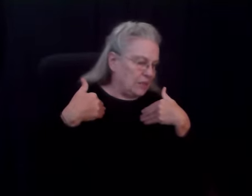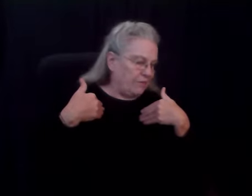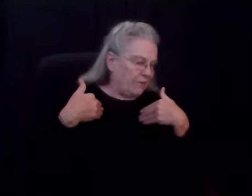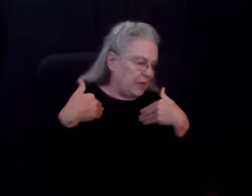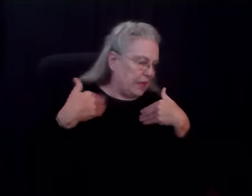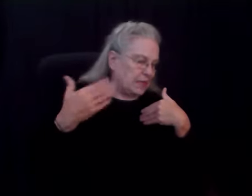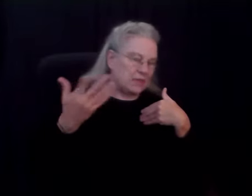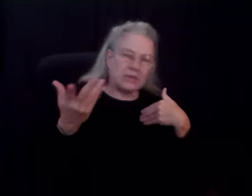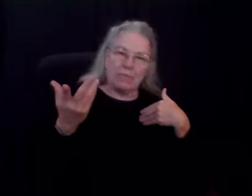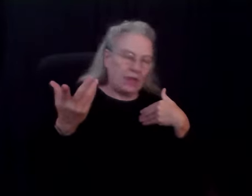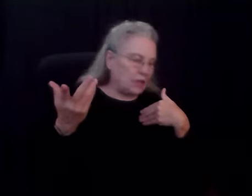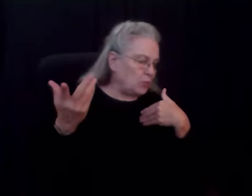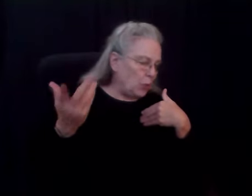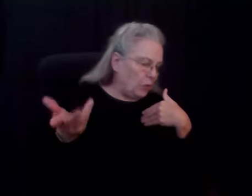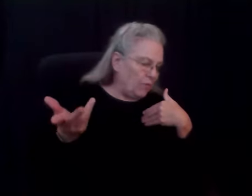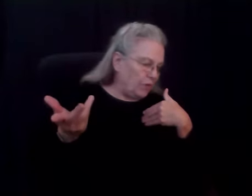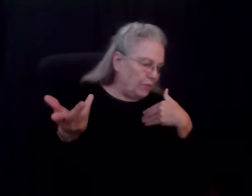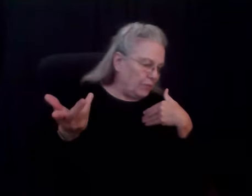Lovely is the same thing as beautiful.